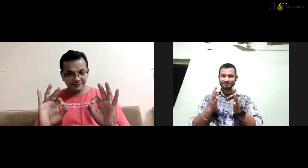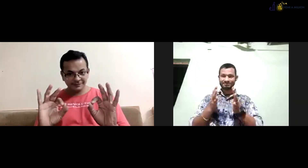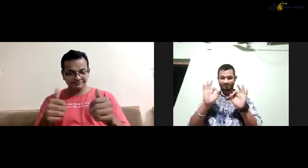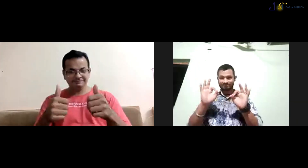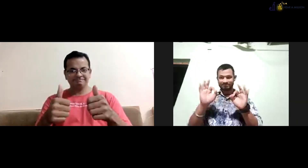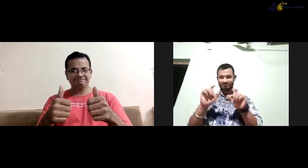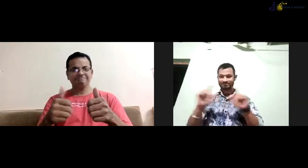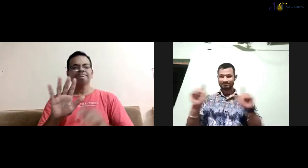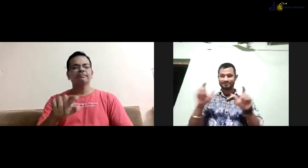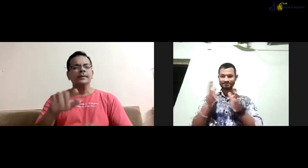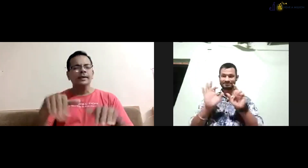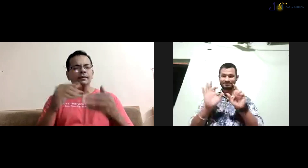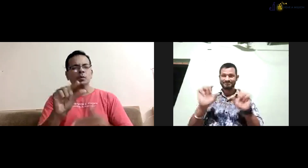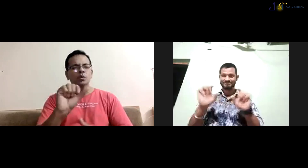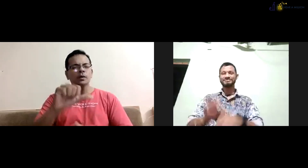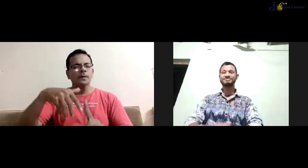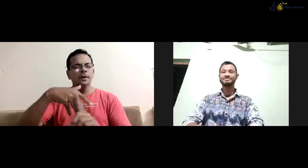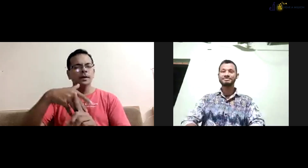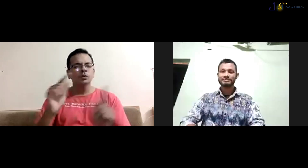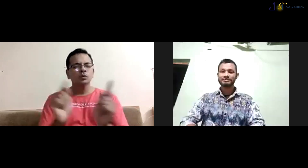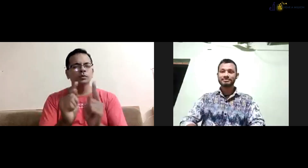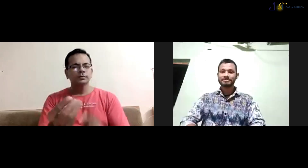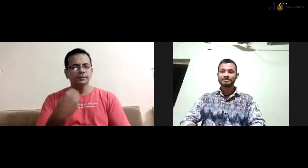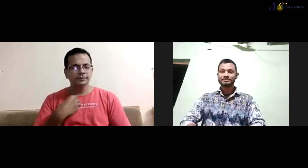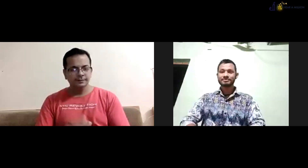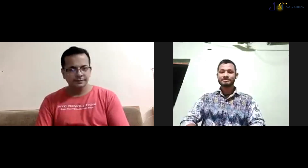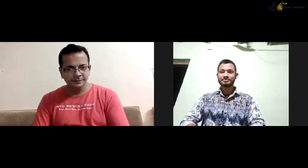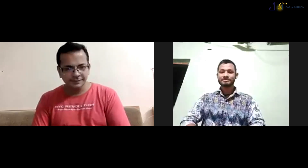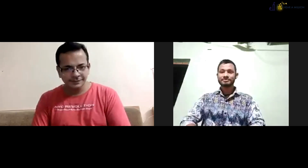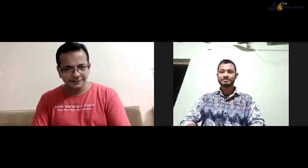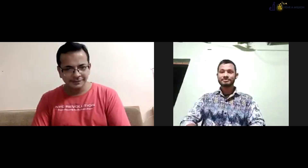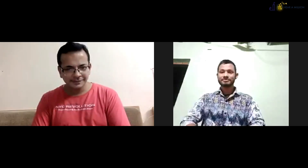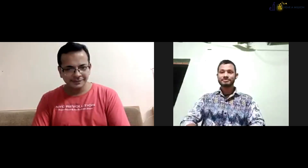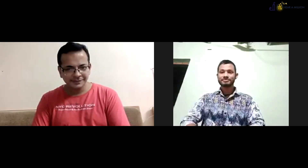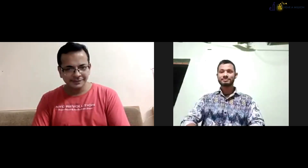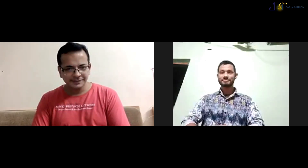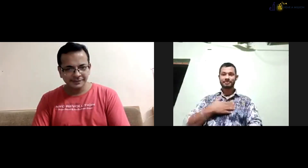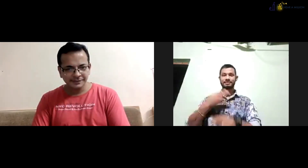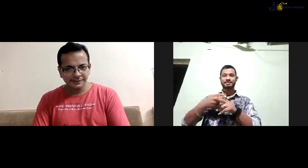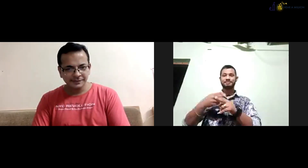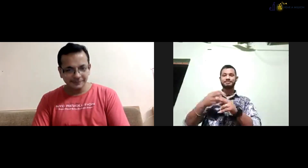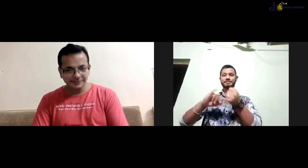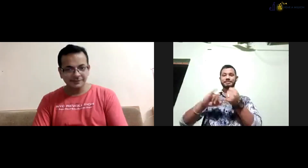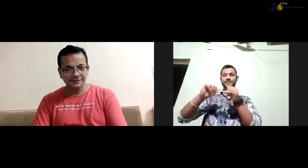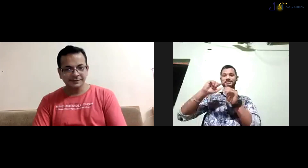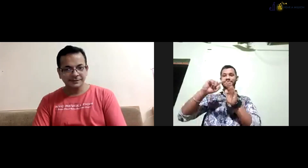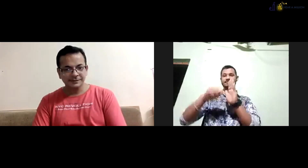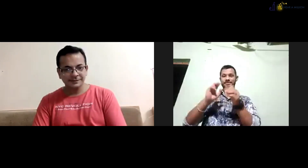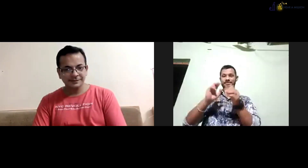see me clearly? Yes, I can see you. It's clear. Can you tell us about yourself in